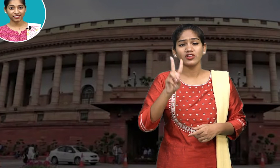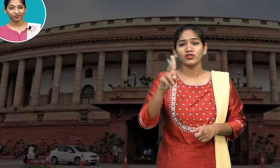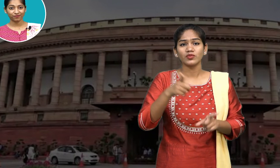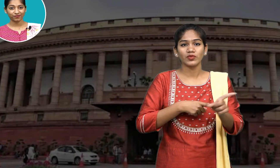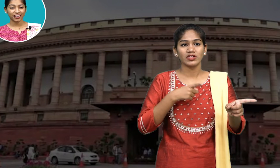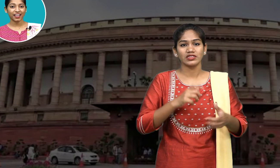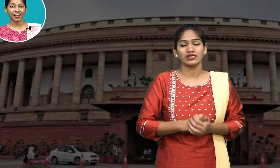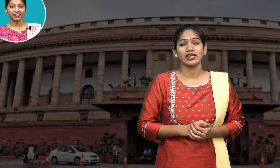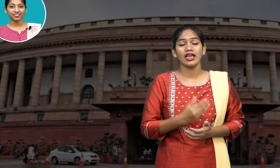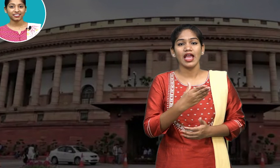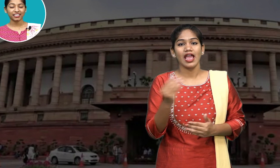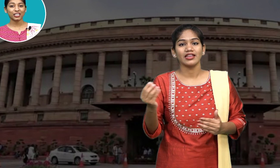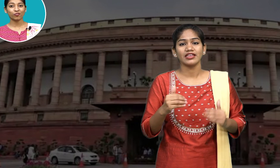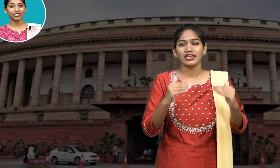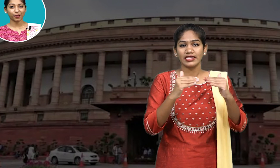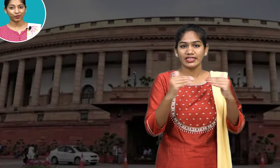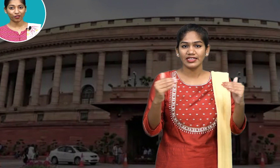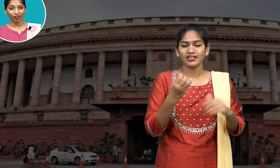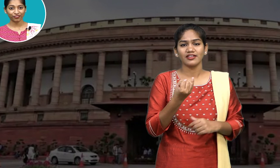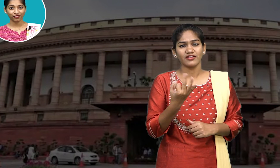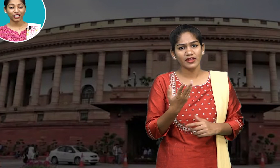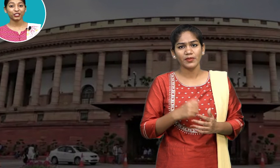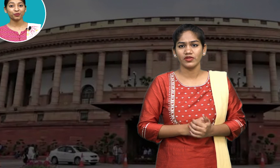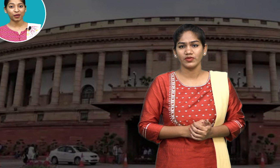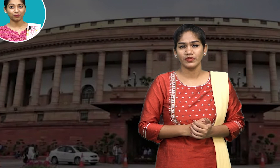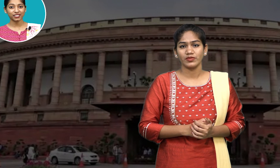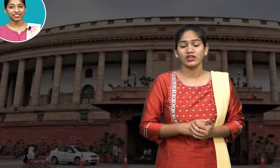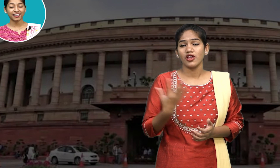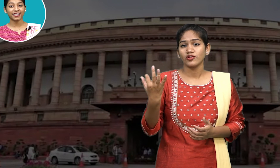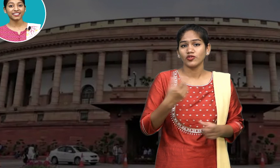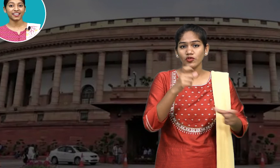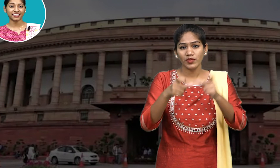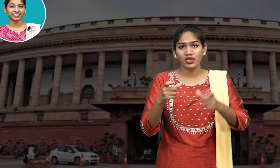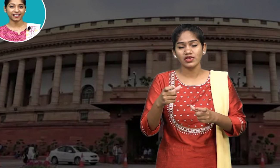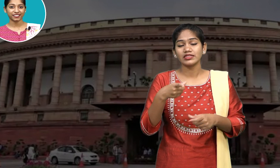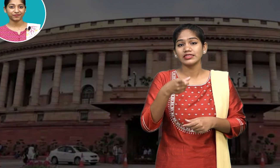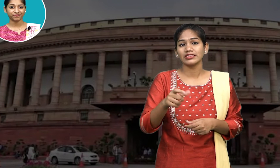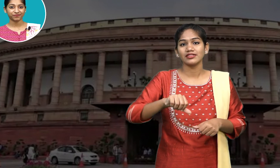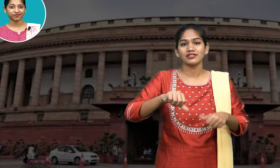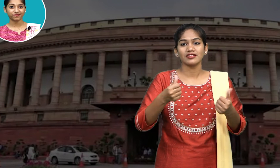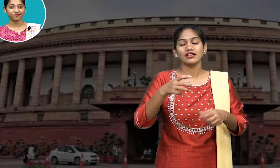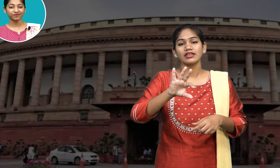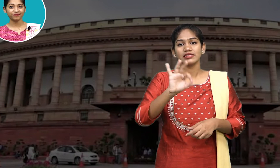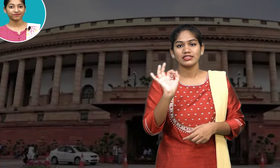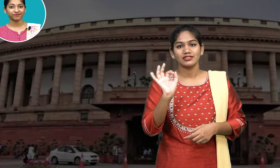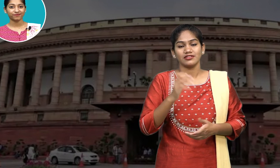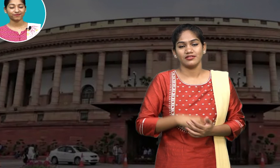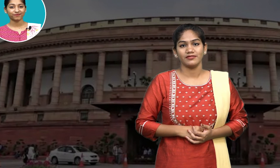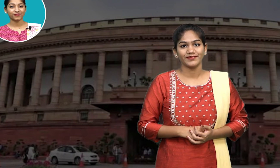years, and equal number of new members get elected.